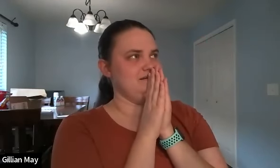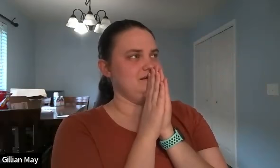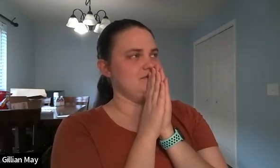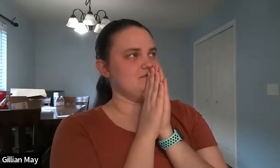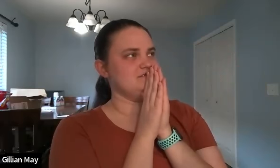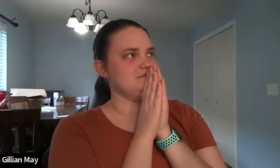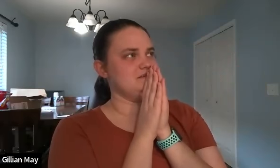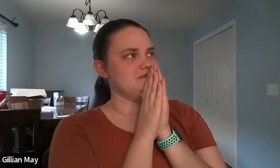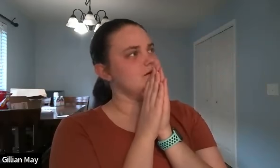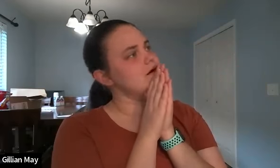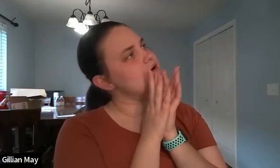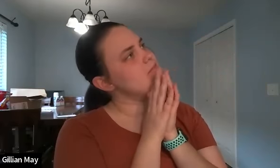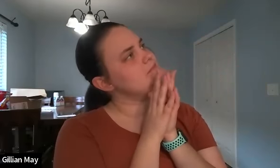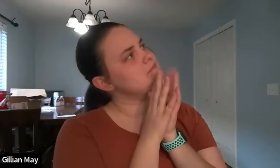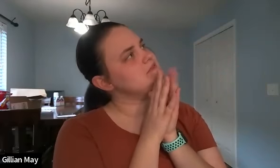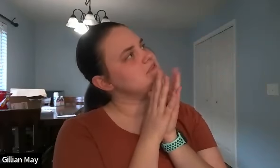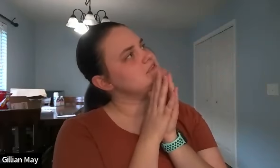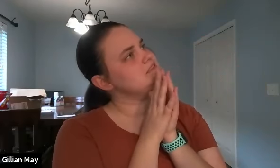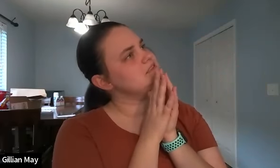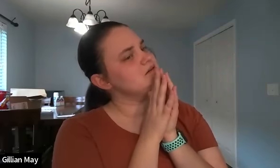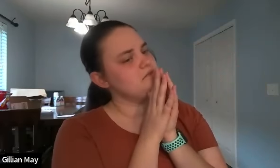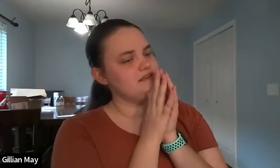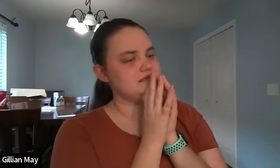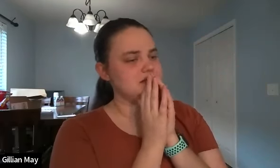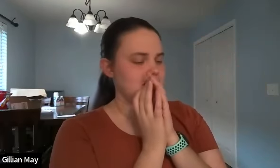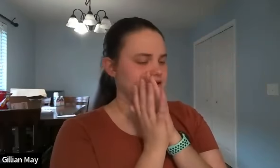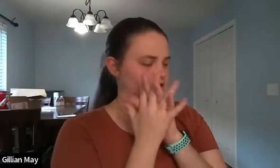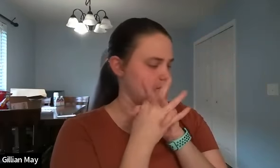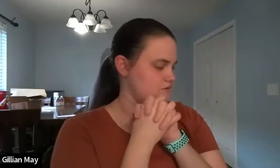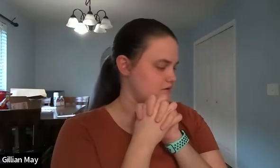No, that one's too easy. What is a non-common word?